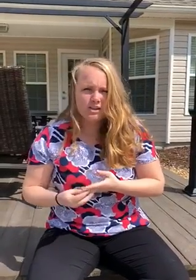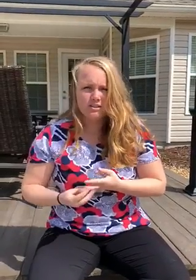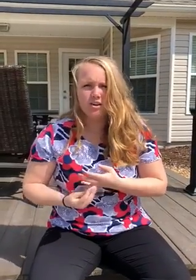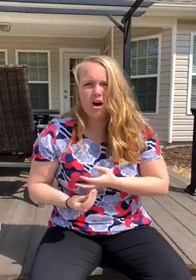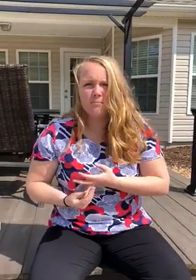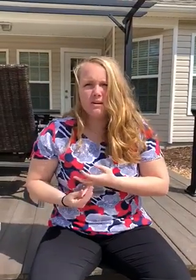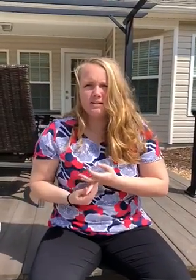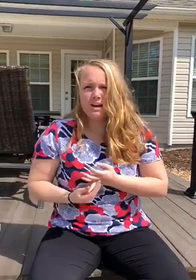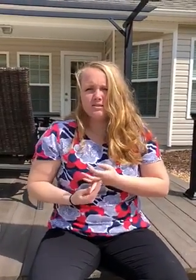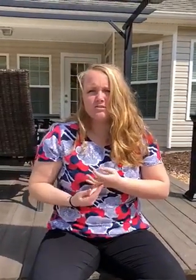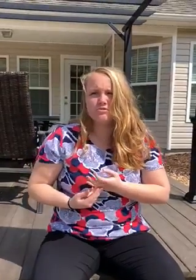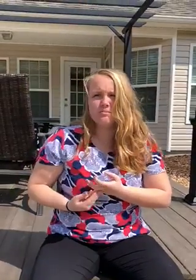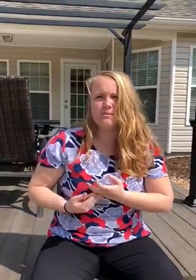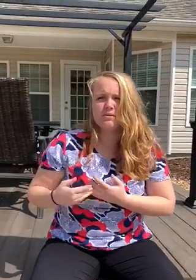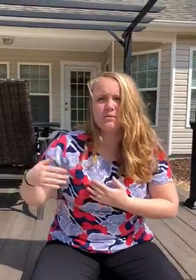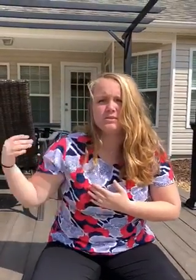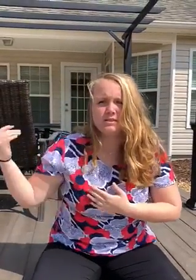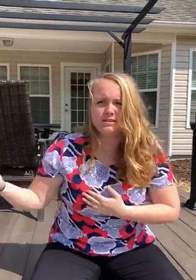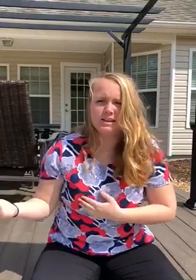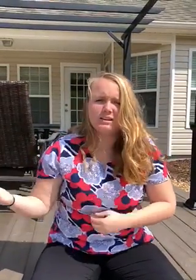teeth are common in Down syndrome, even though it wasn't listed.